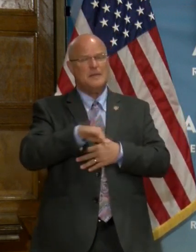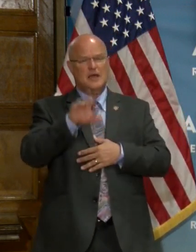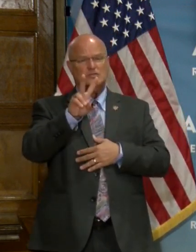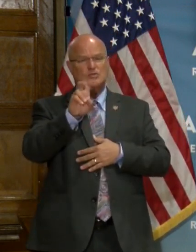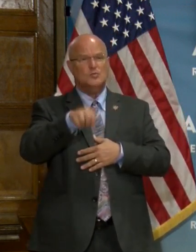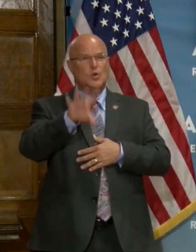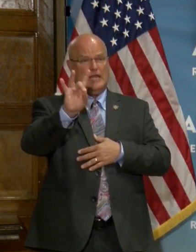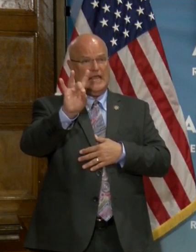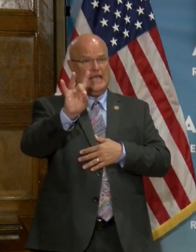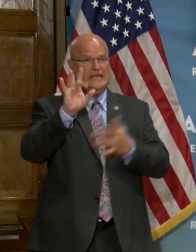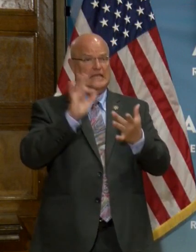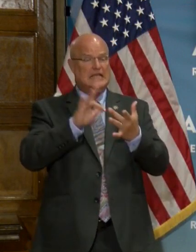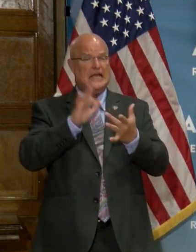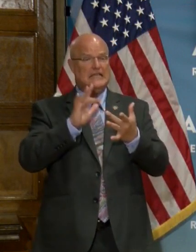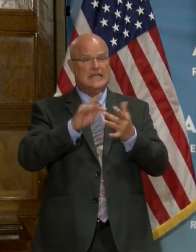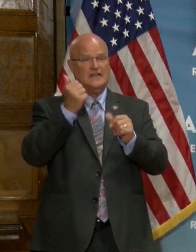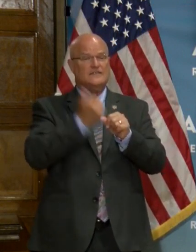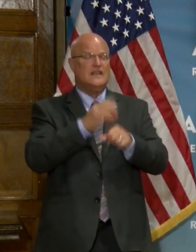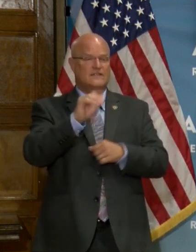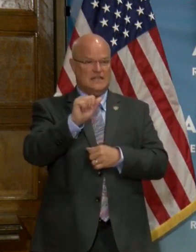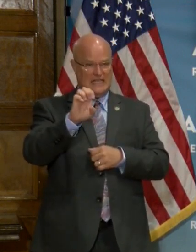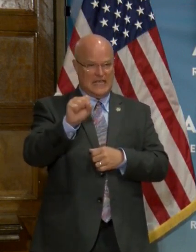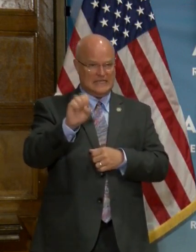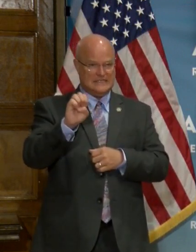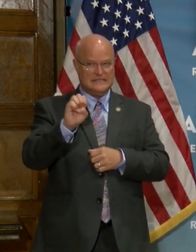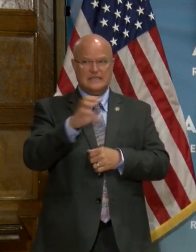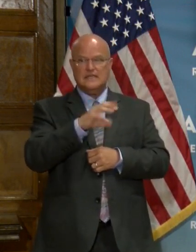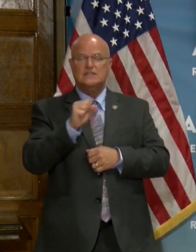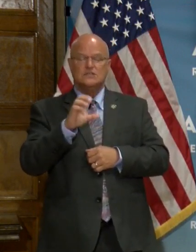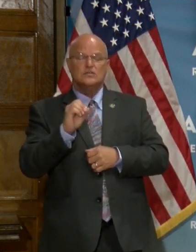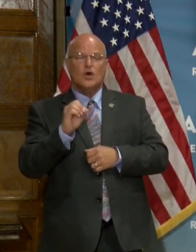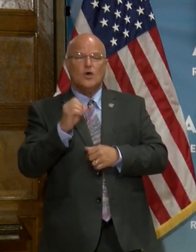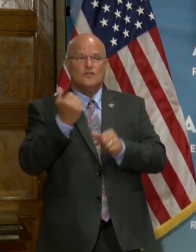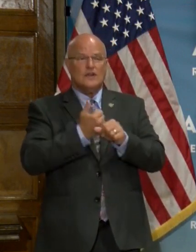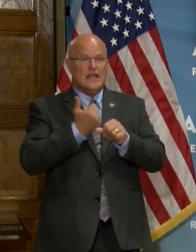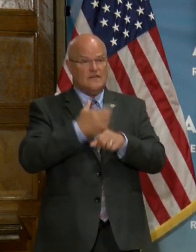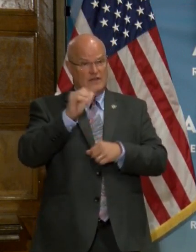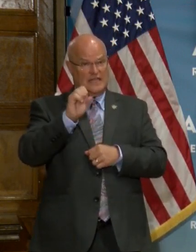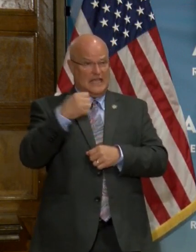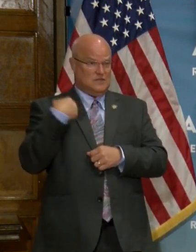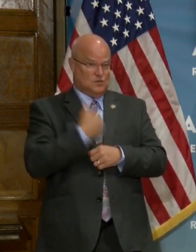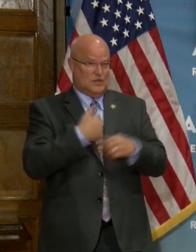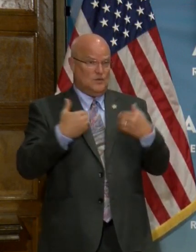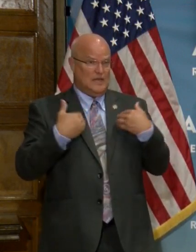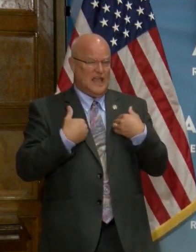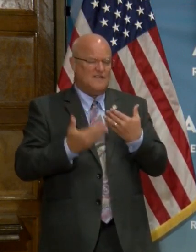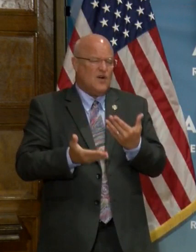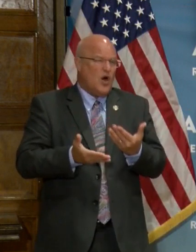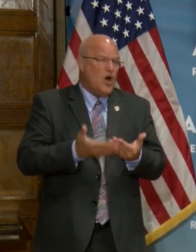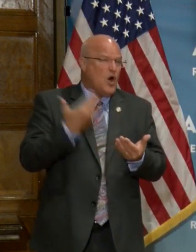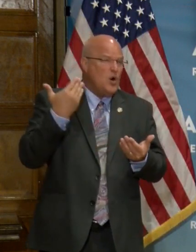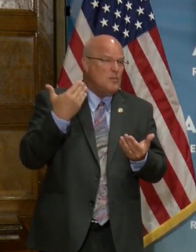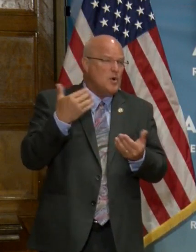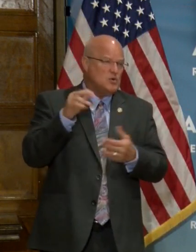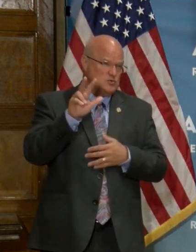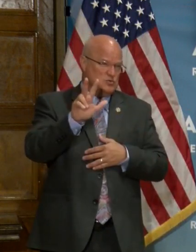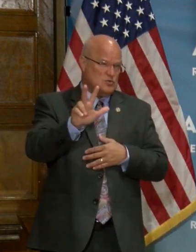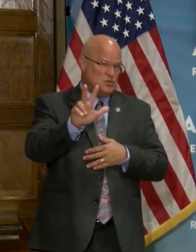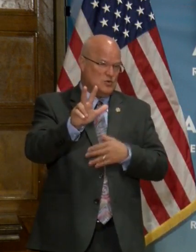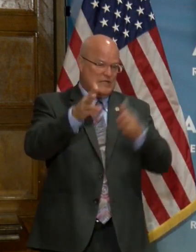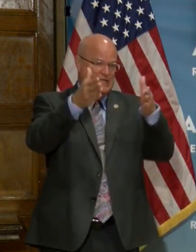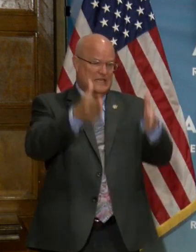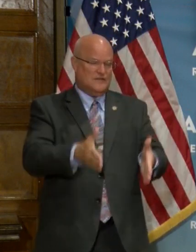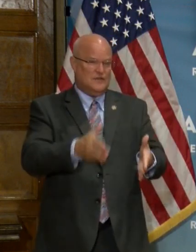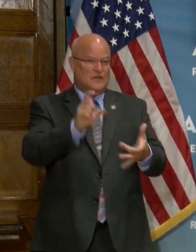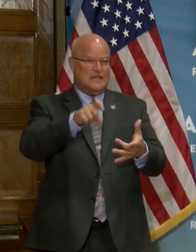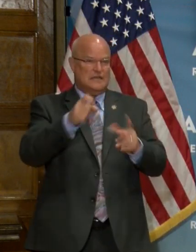2.8 contacts for every case. And so for every case we would have almost 3